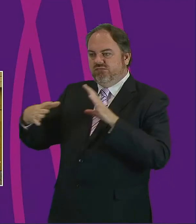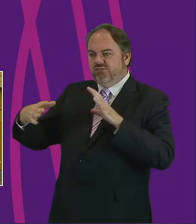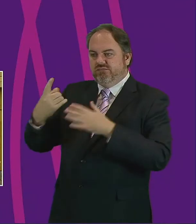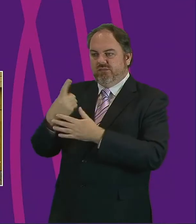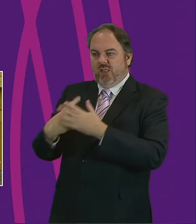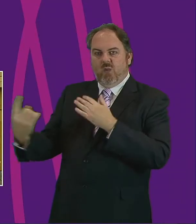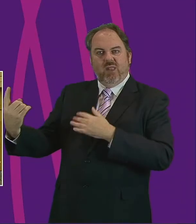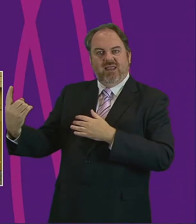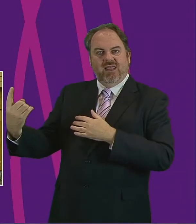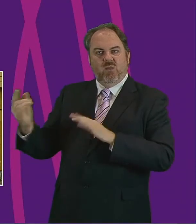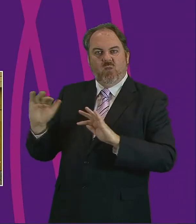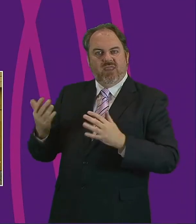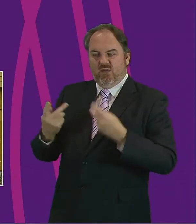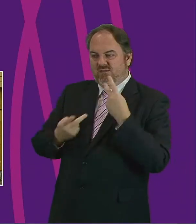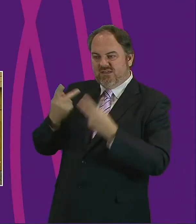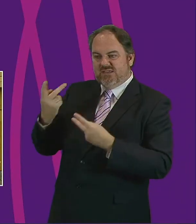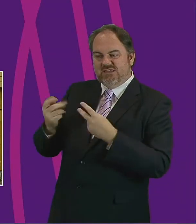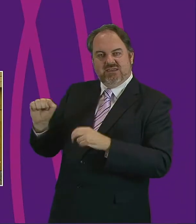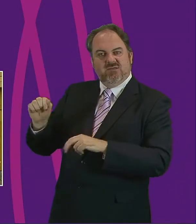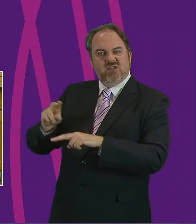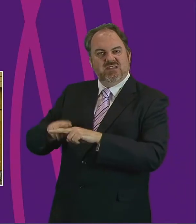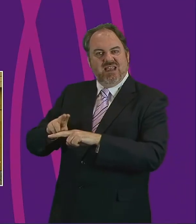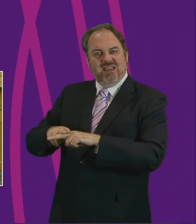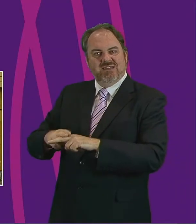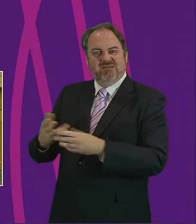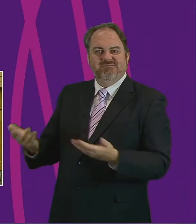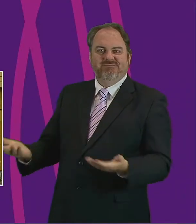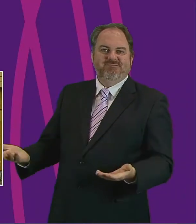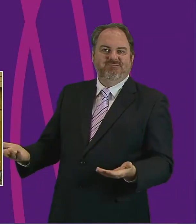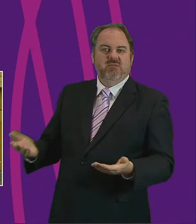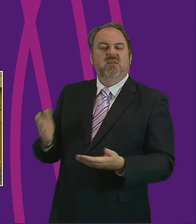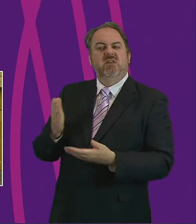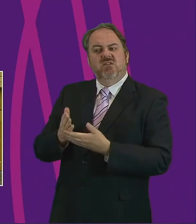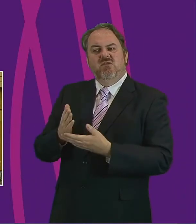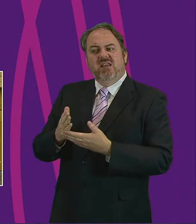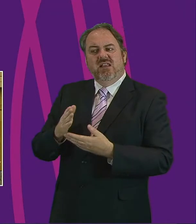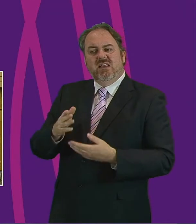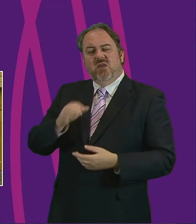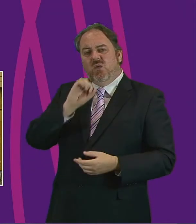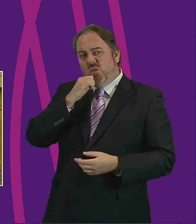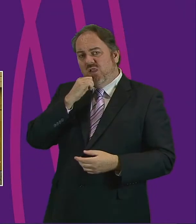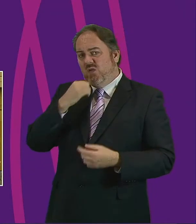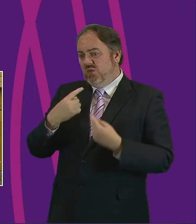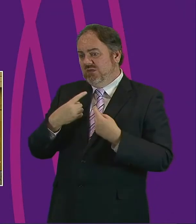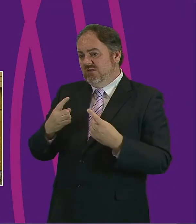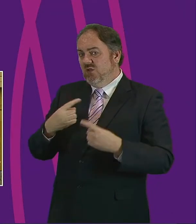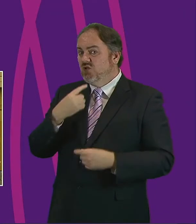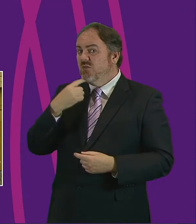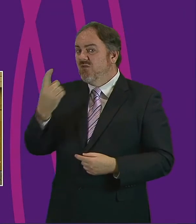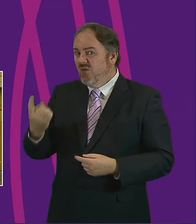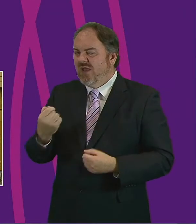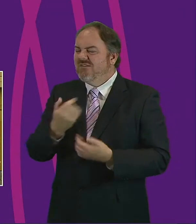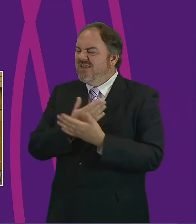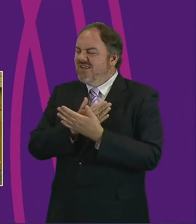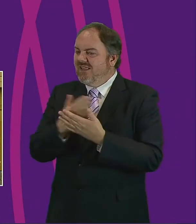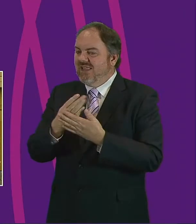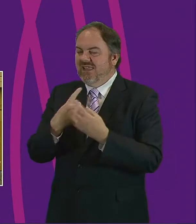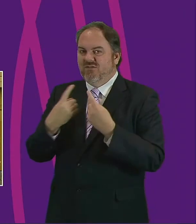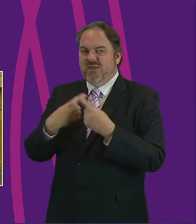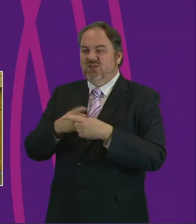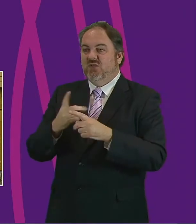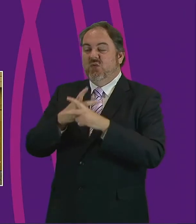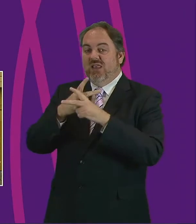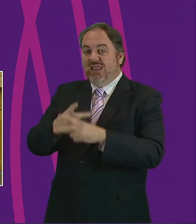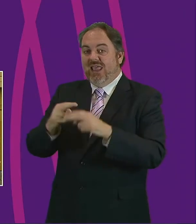ask the First Minister, when she makes her statement tomorrow, will she consider giving clear guidance to care homes and families